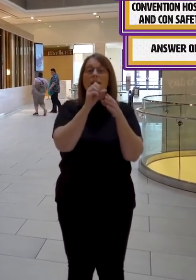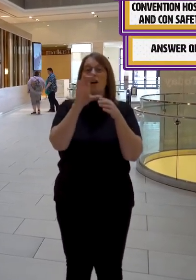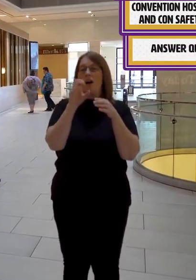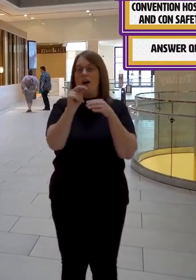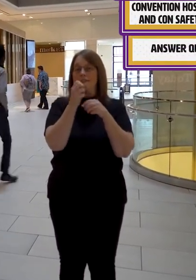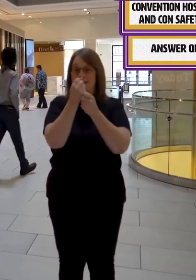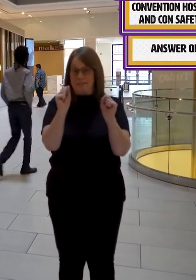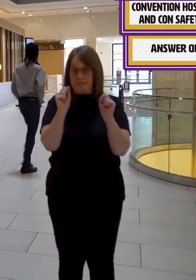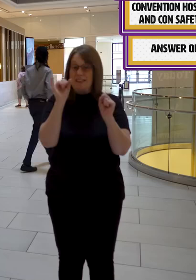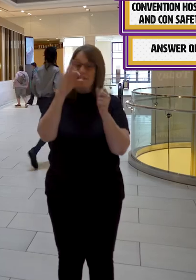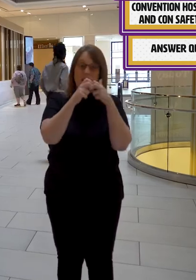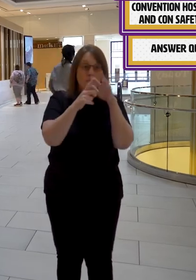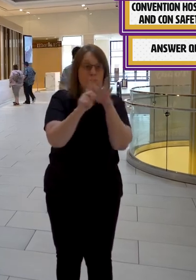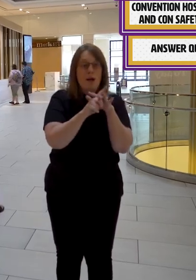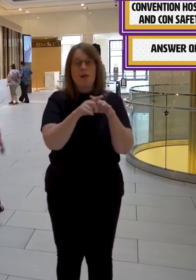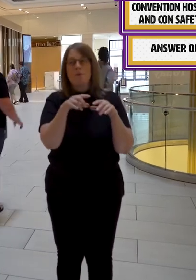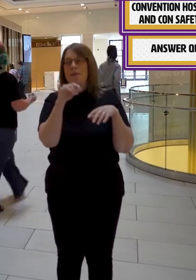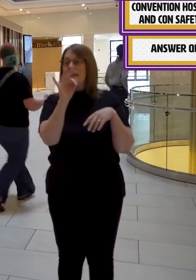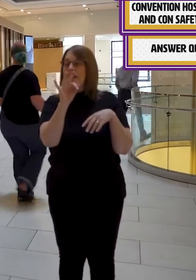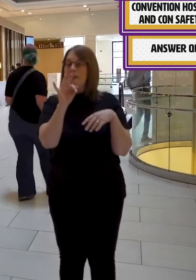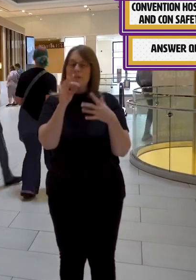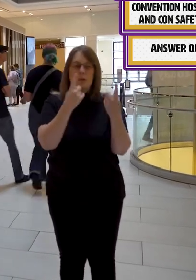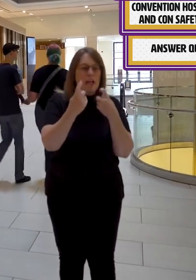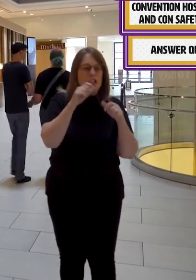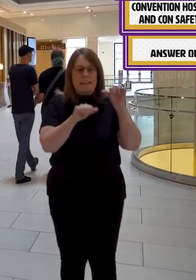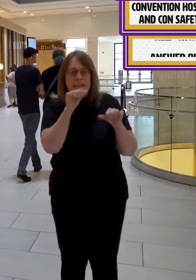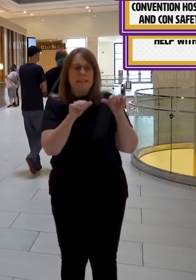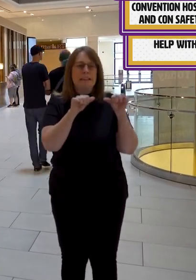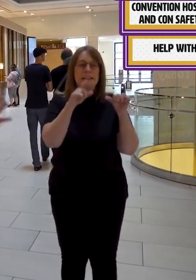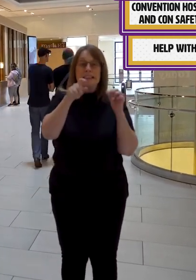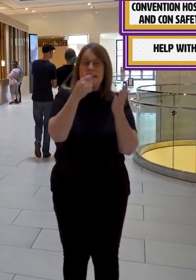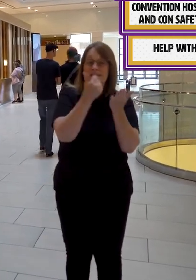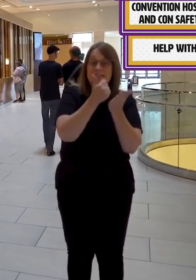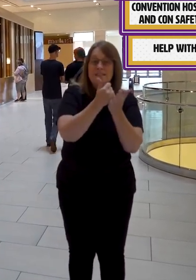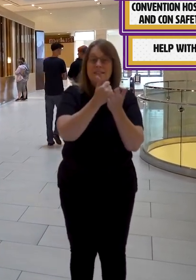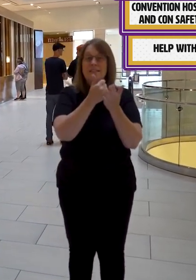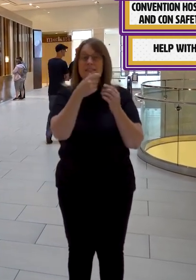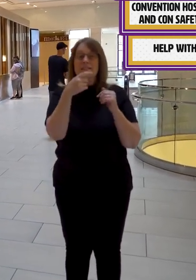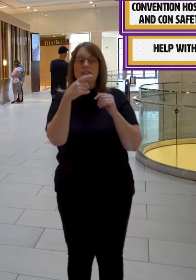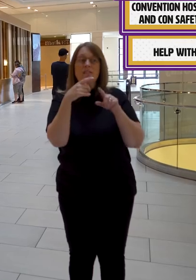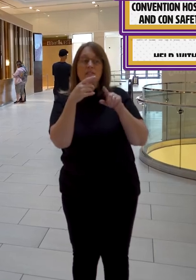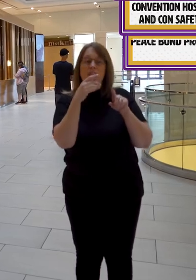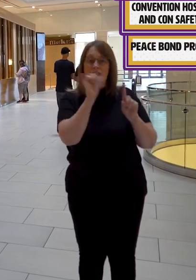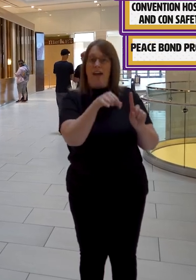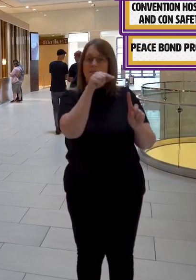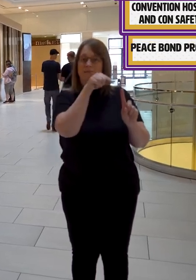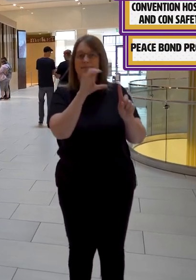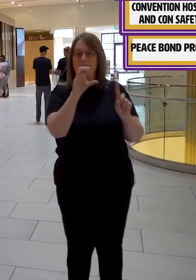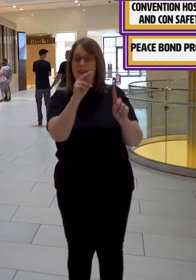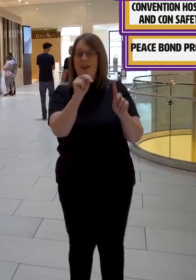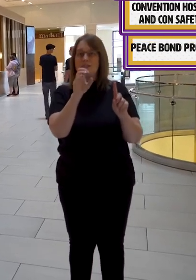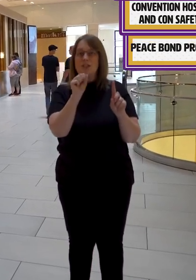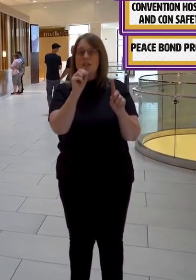Safety. If you have an issue, if there's something that you have a question about, if you need a prop weapon peacebound, that's where you had its